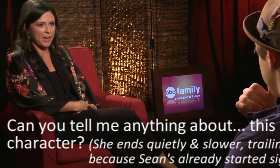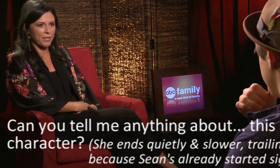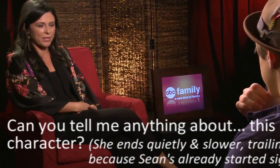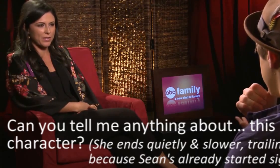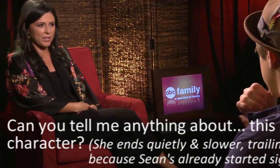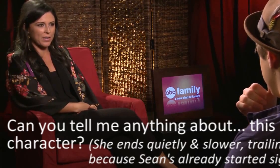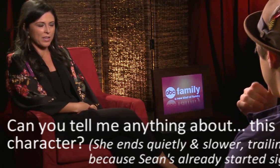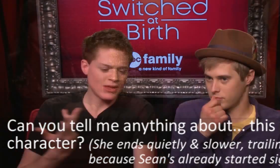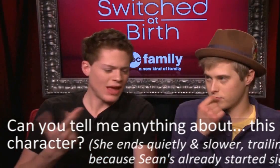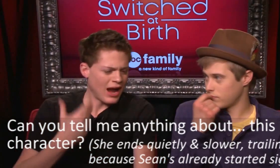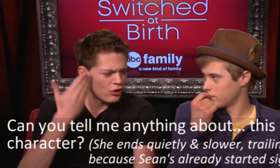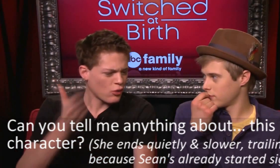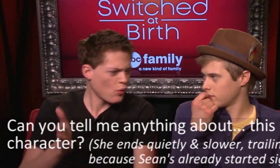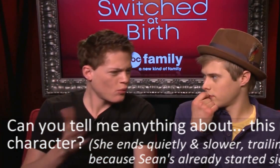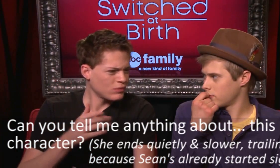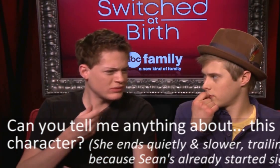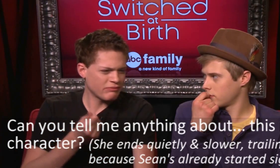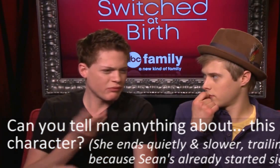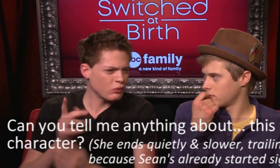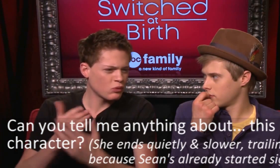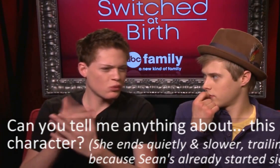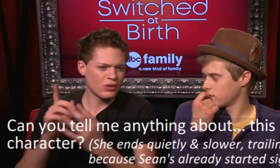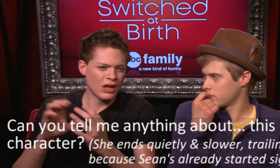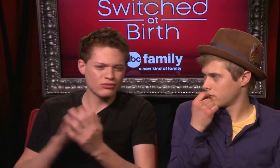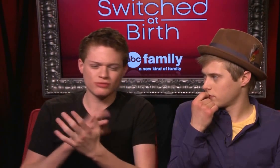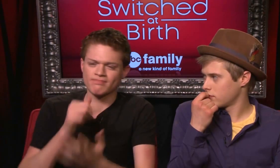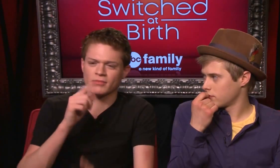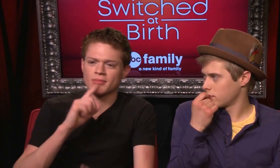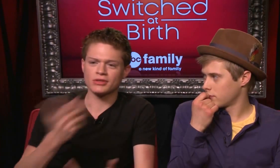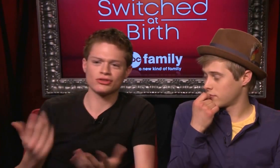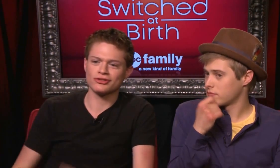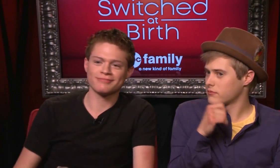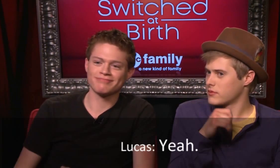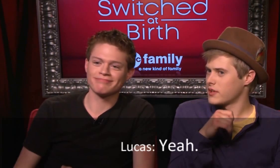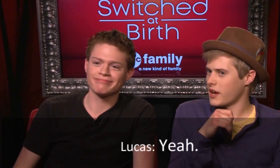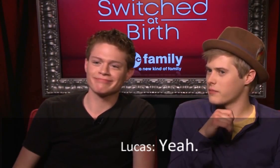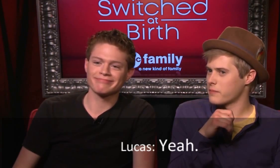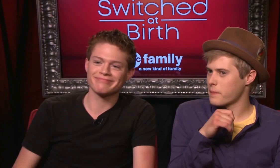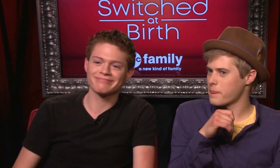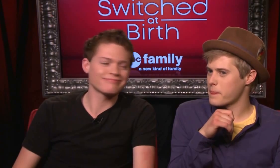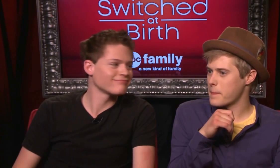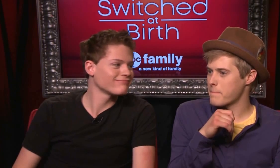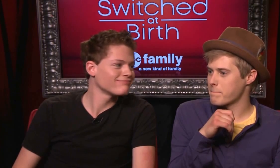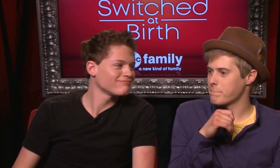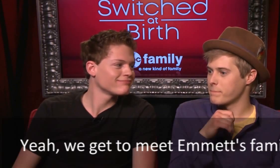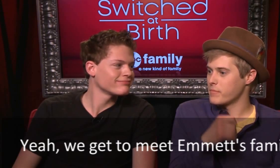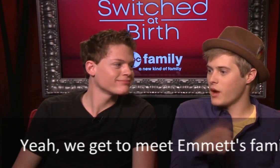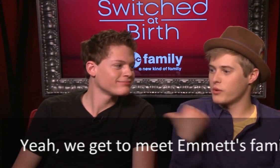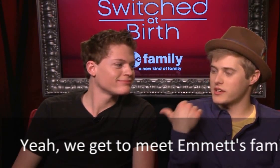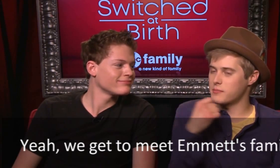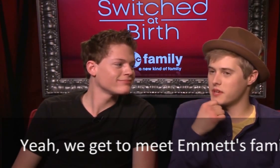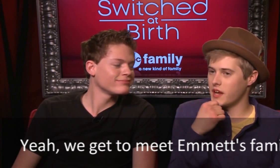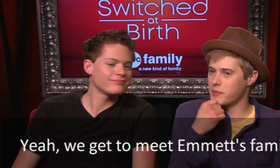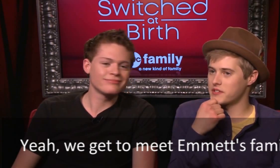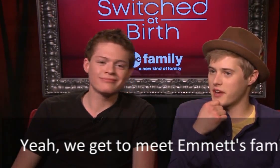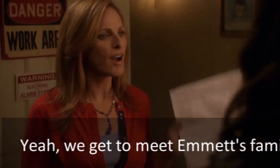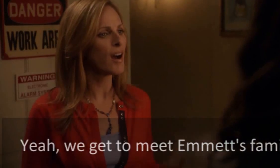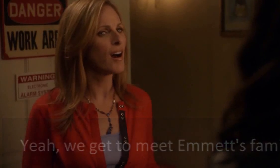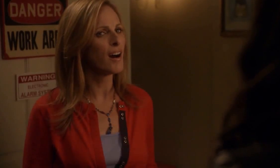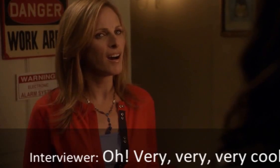about this new character? I think there's a few new characters. Okay. But, yeah. Not so sure. Yeah, we get to meet Emmett's family.